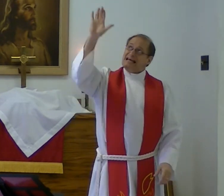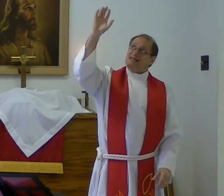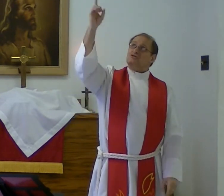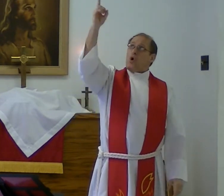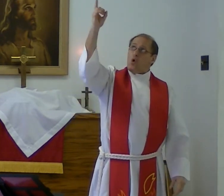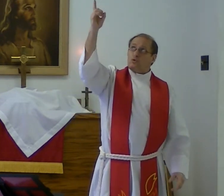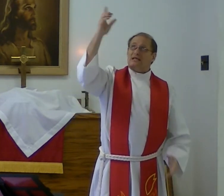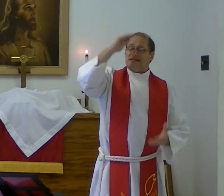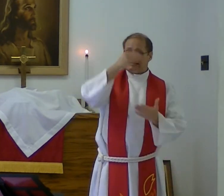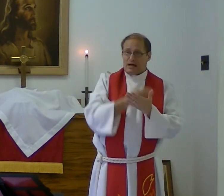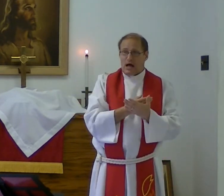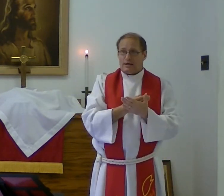His only Son.